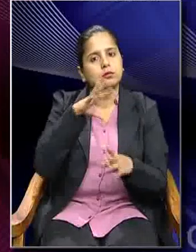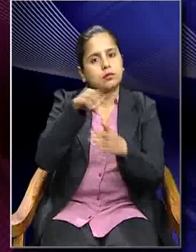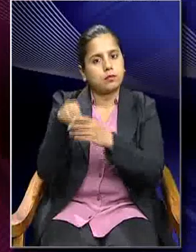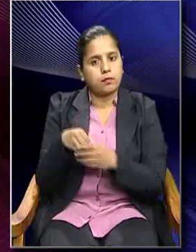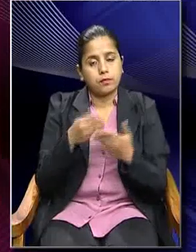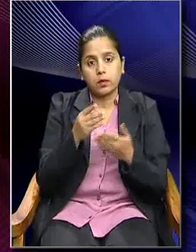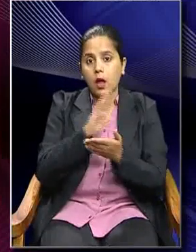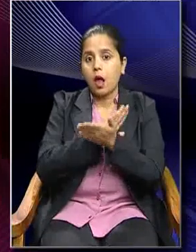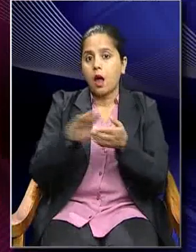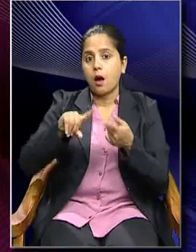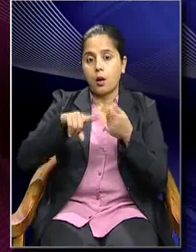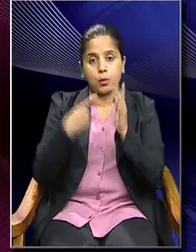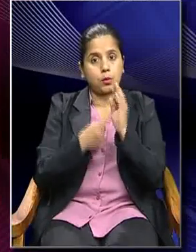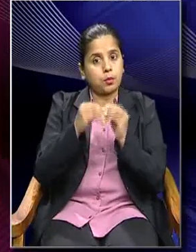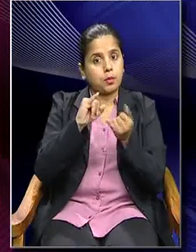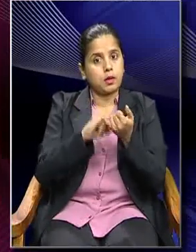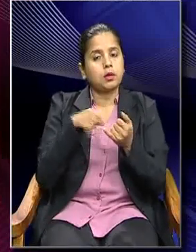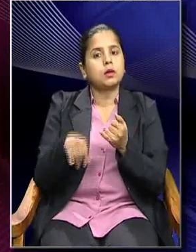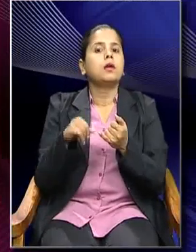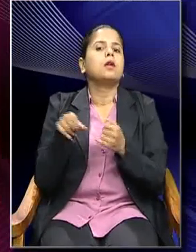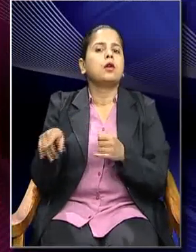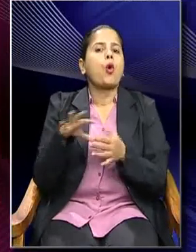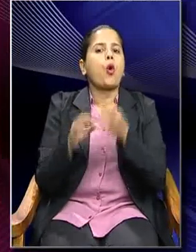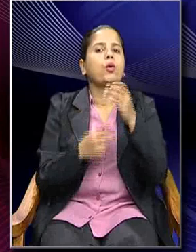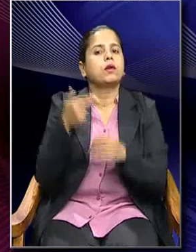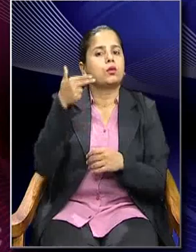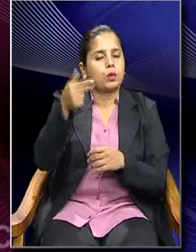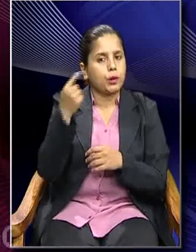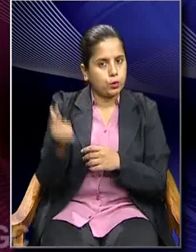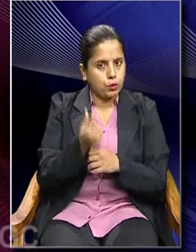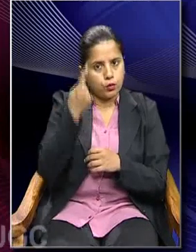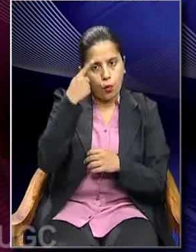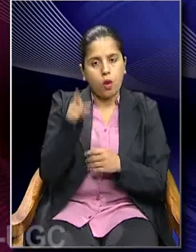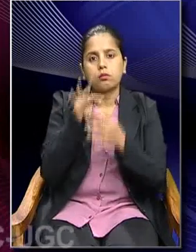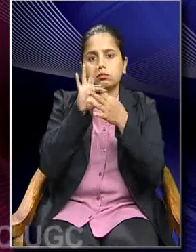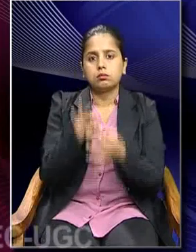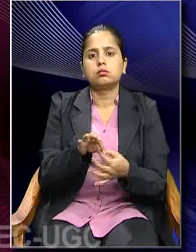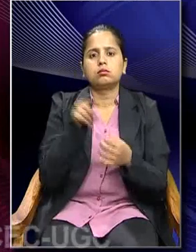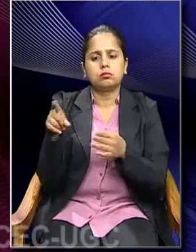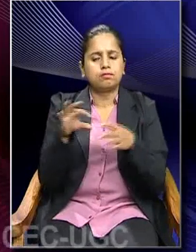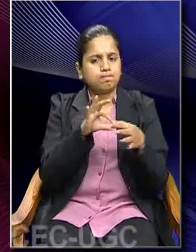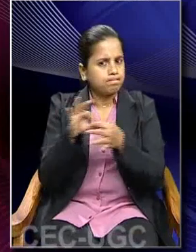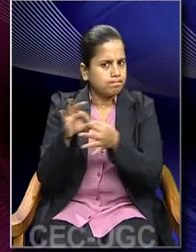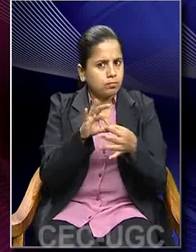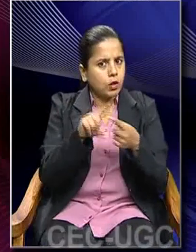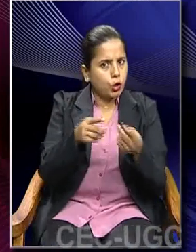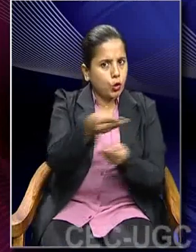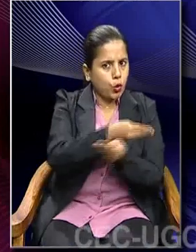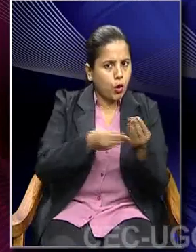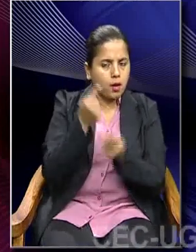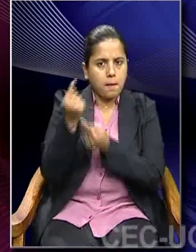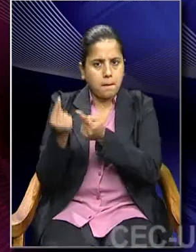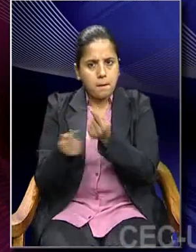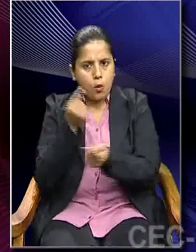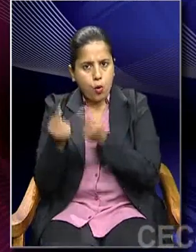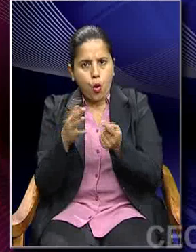Herbert Spencer used the term organization to refer to the interrelation of economic, political